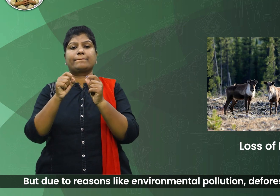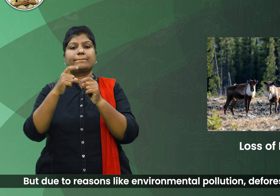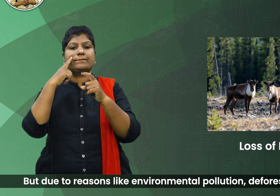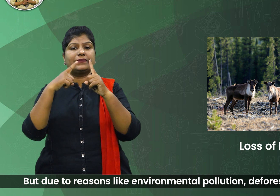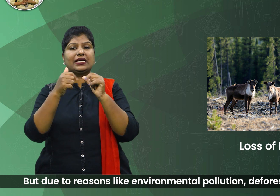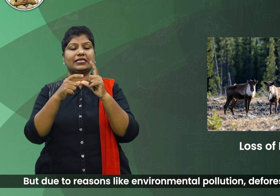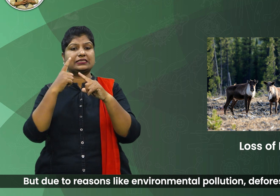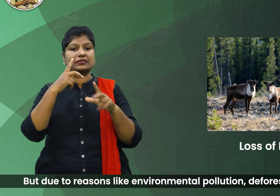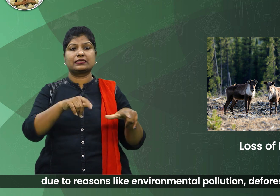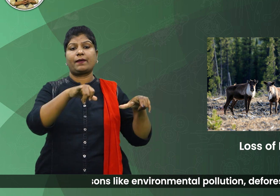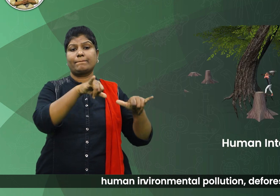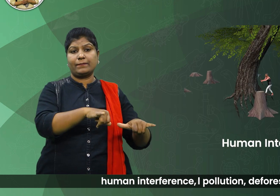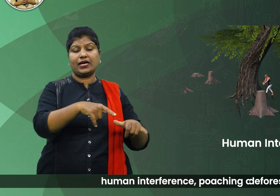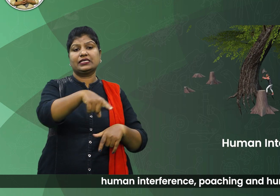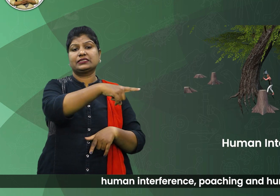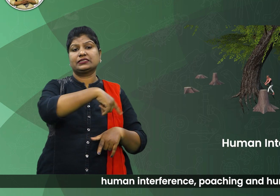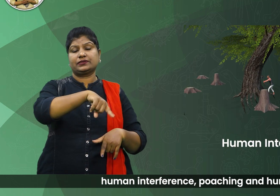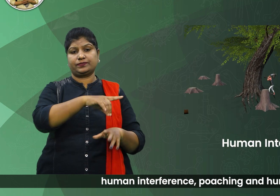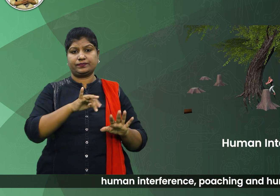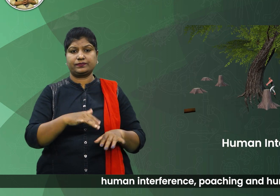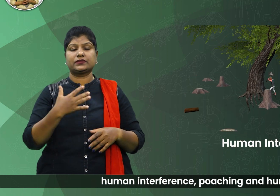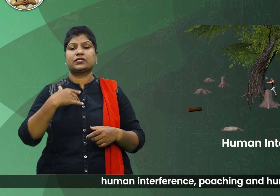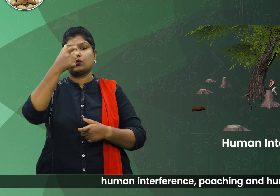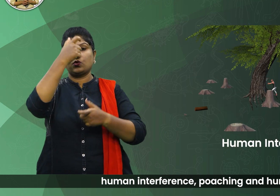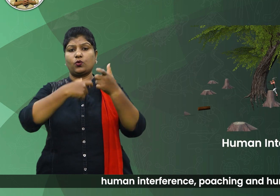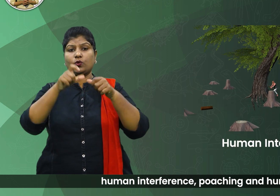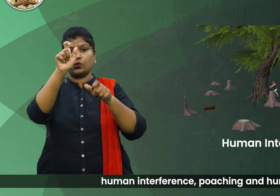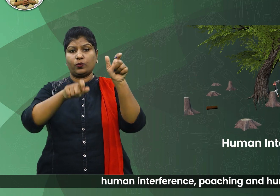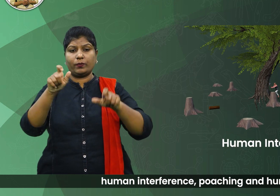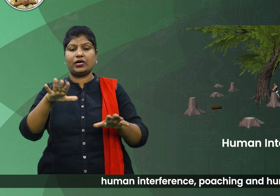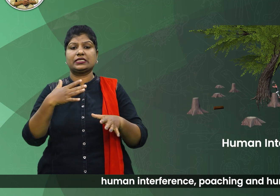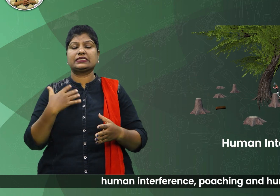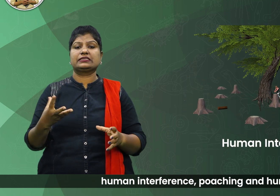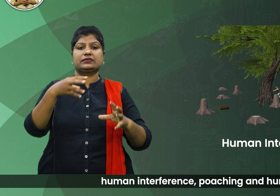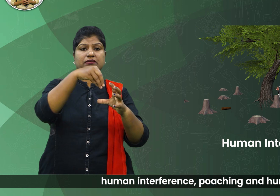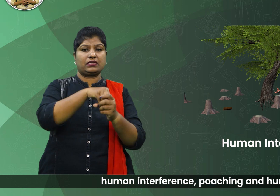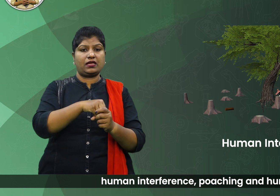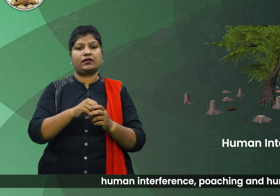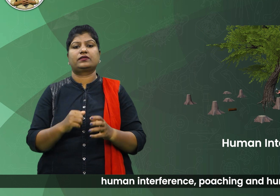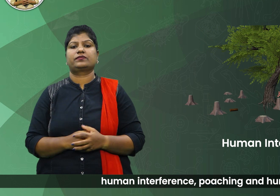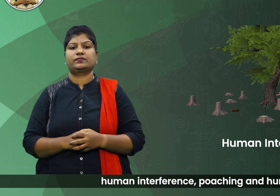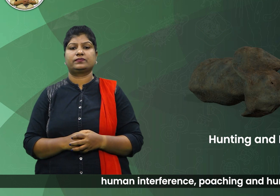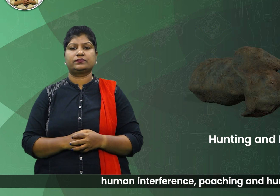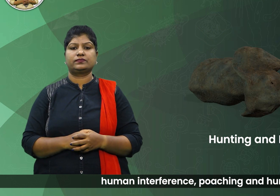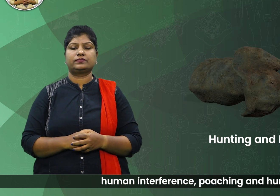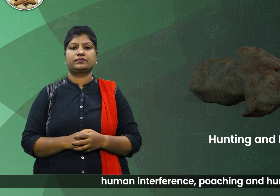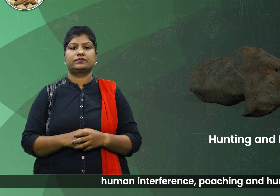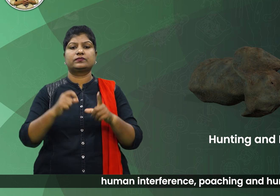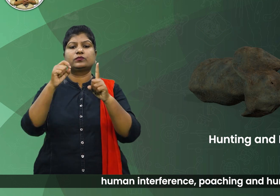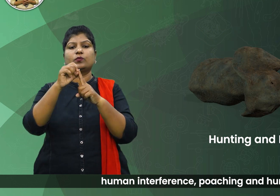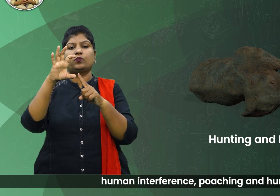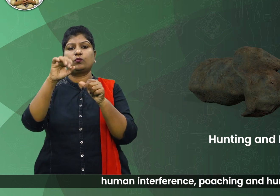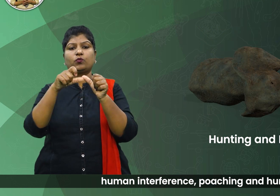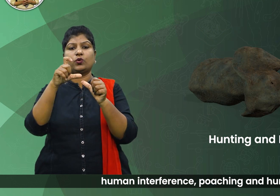human interference, poaching